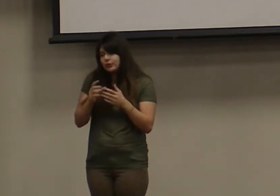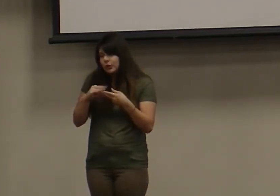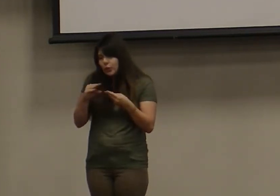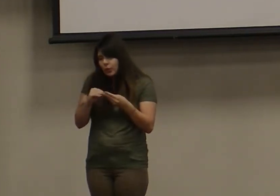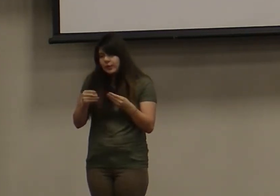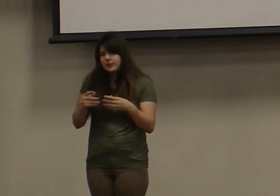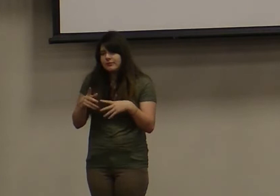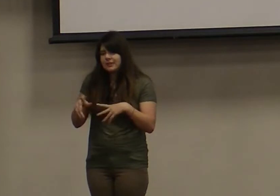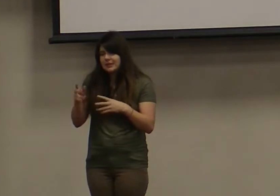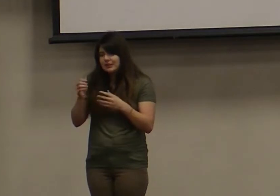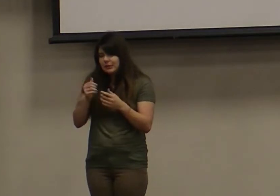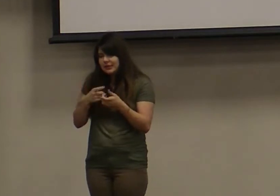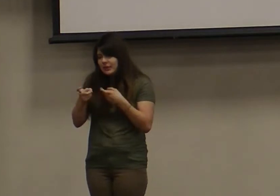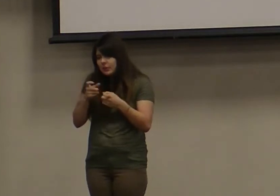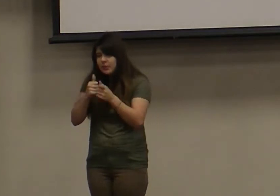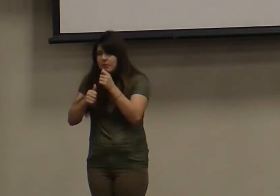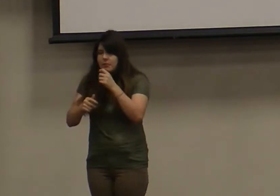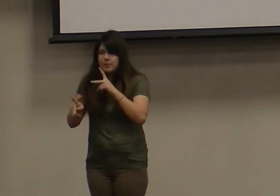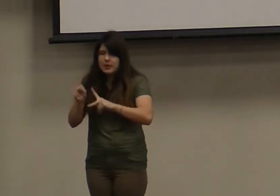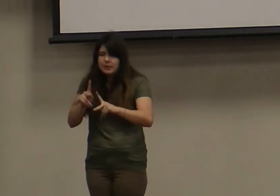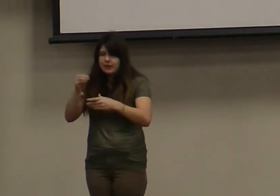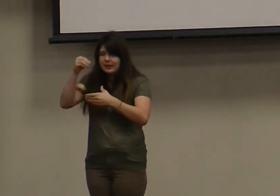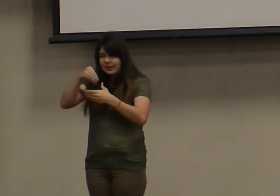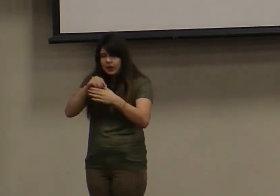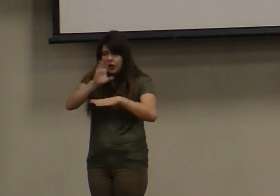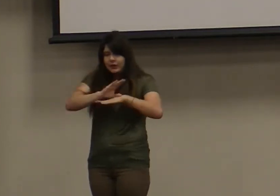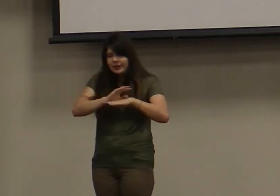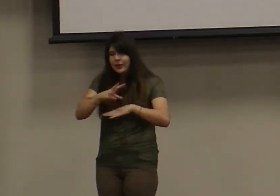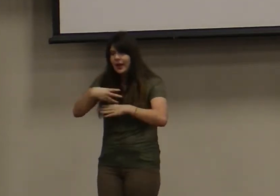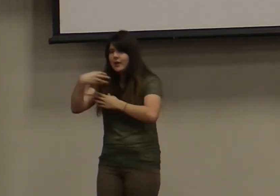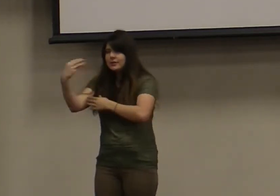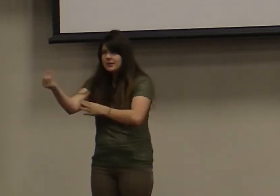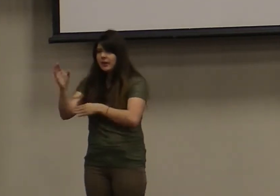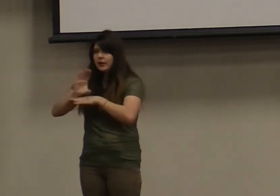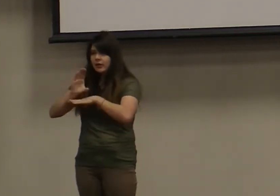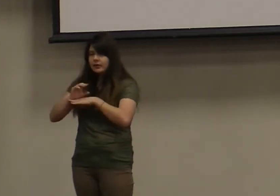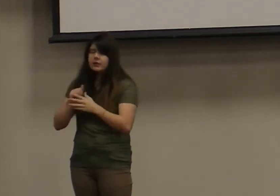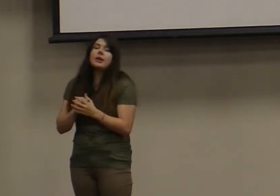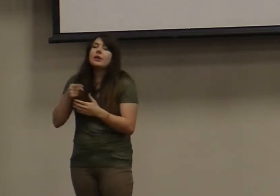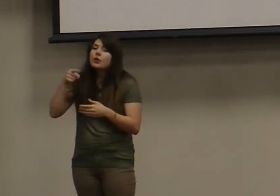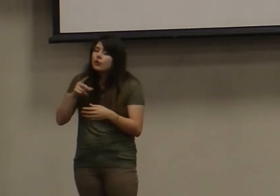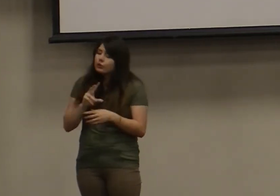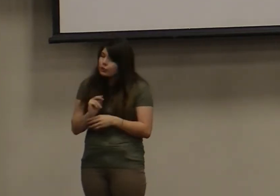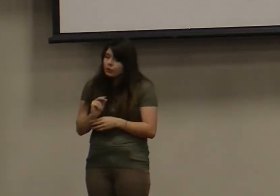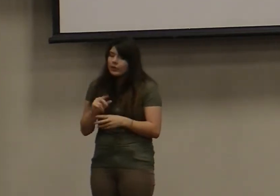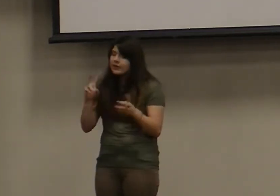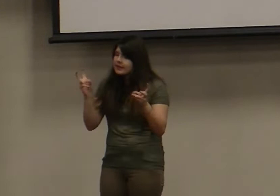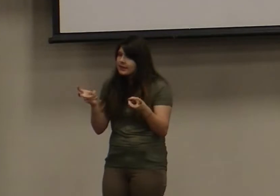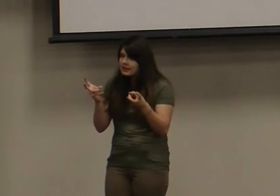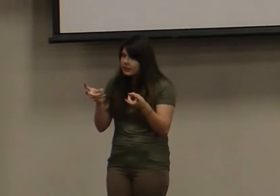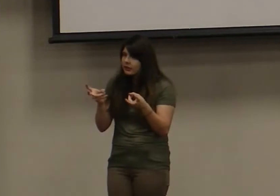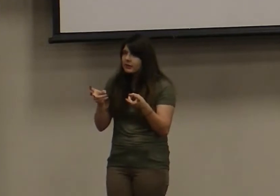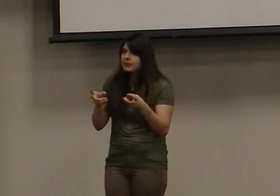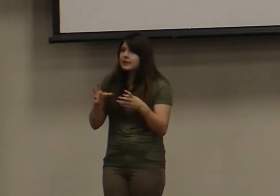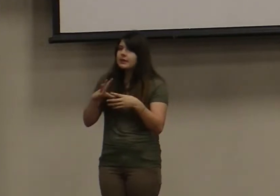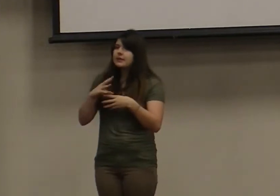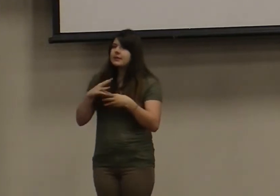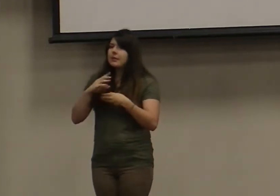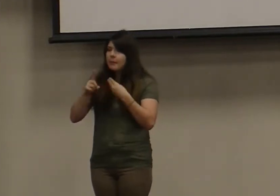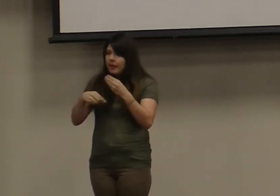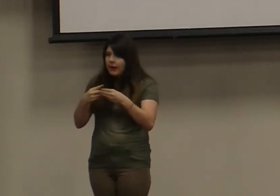and outside of congregations. No. This series is about the glories of getting to